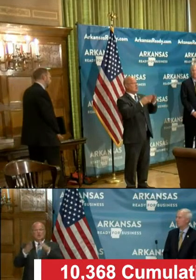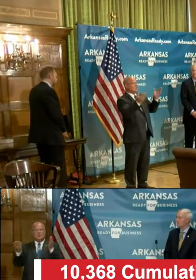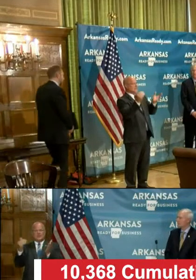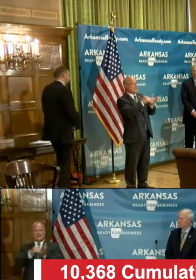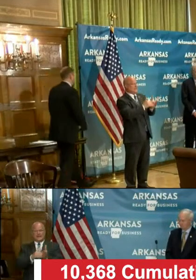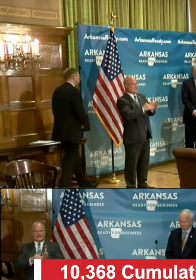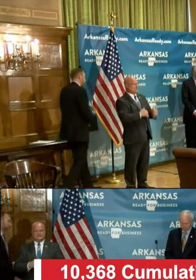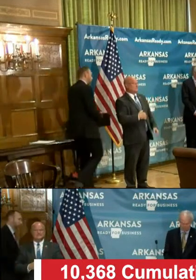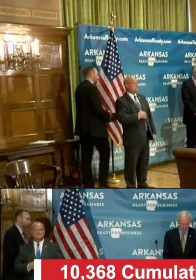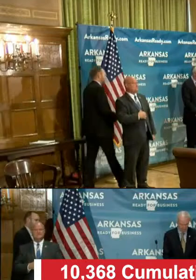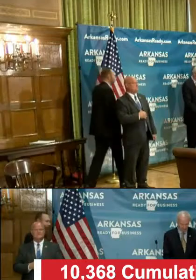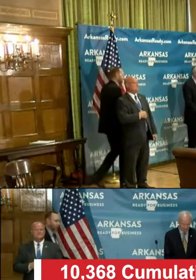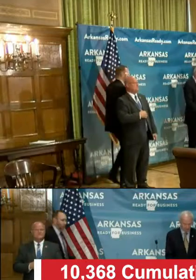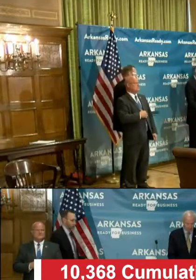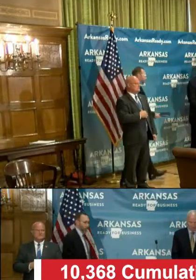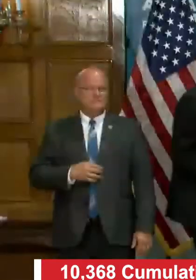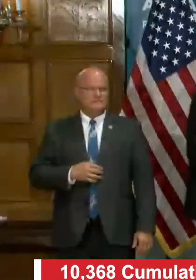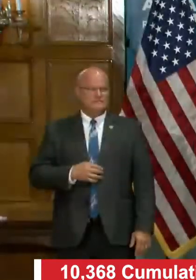up full capacity?